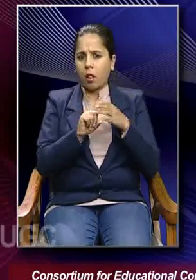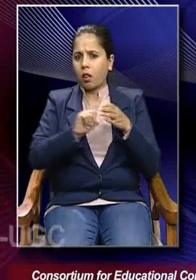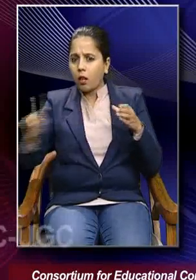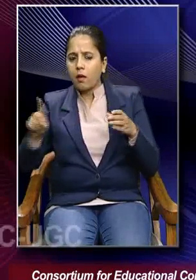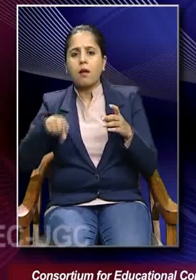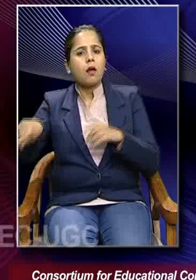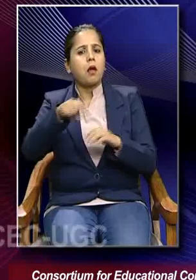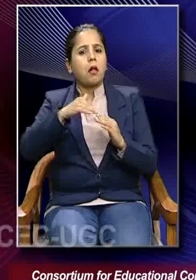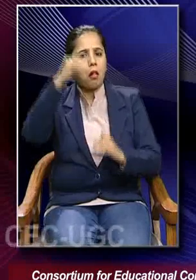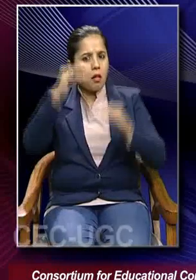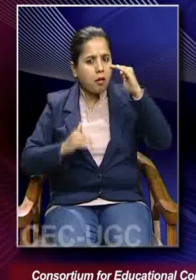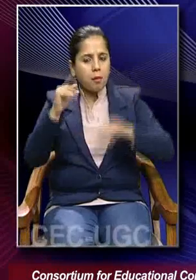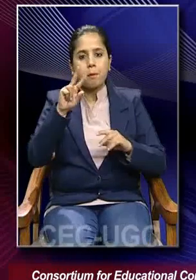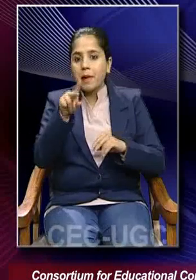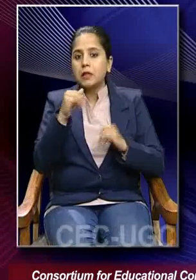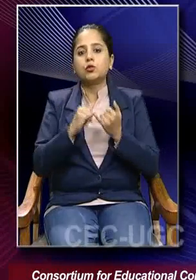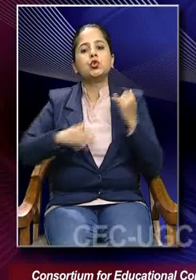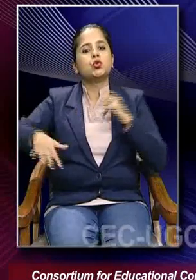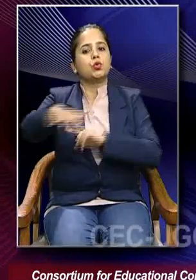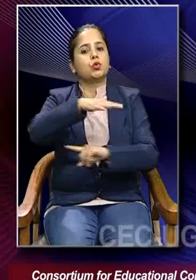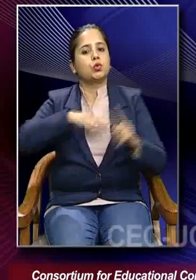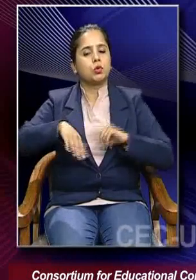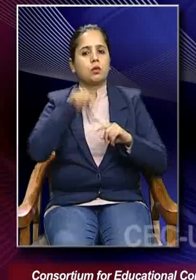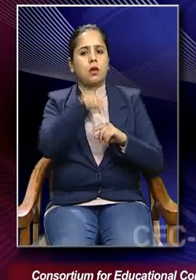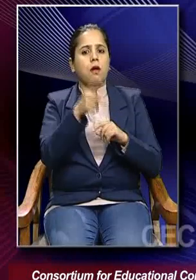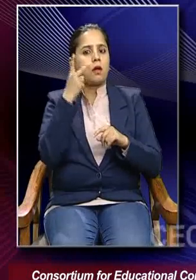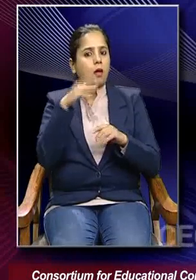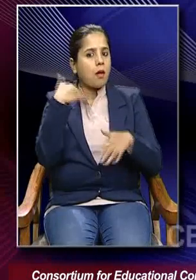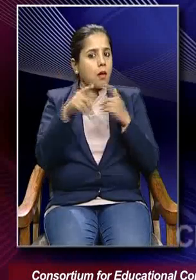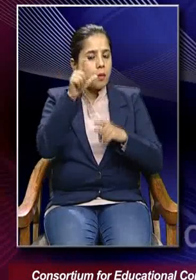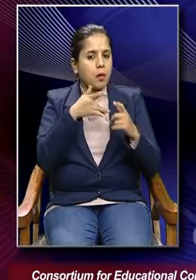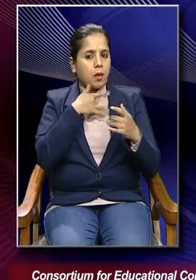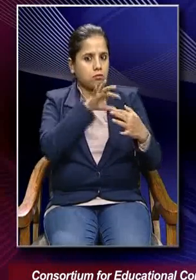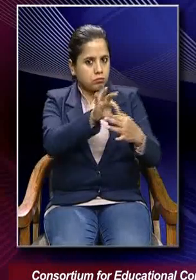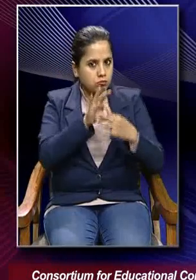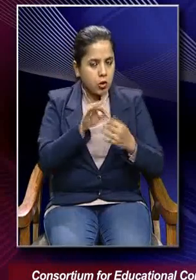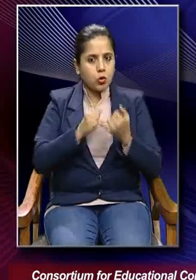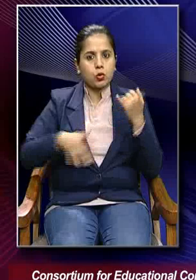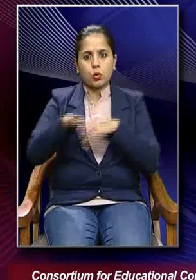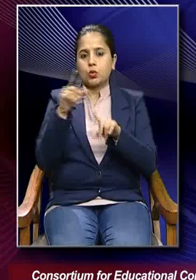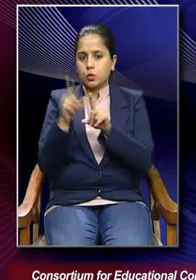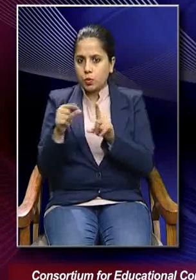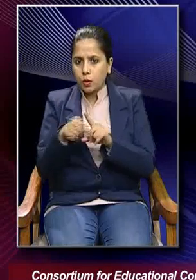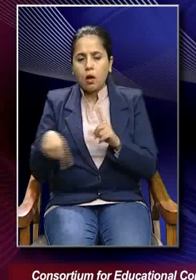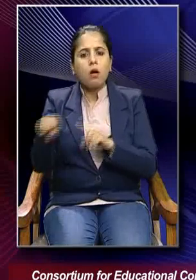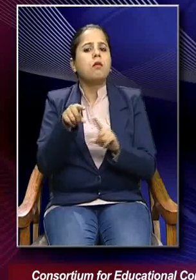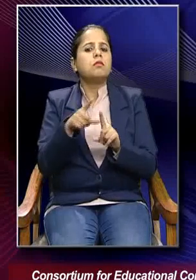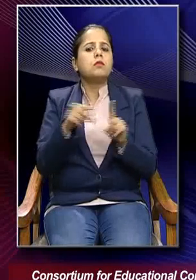it implies that society, the interaction, social action is based